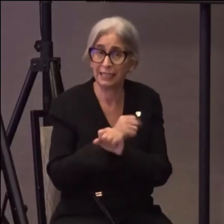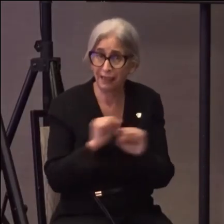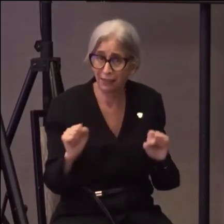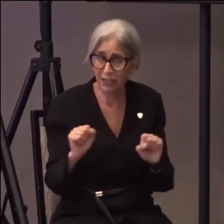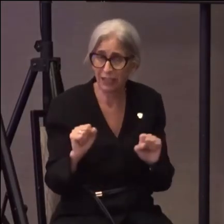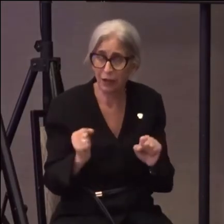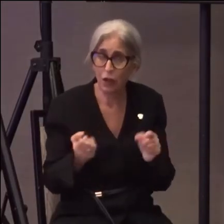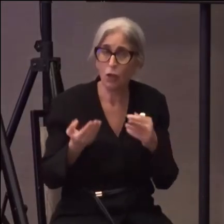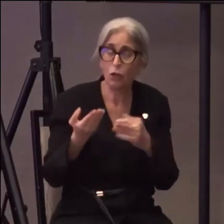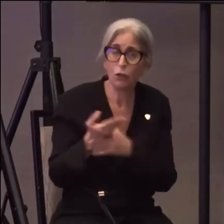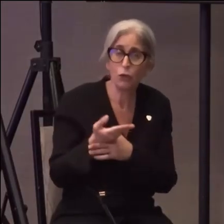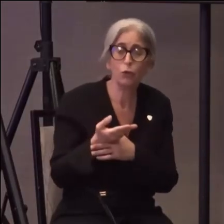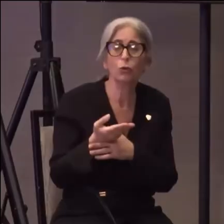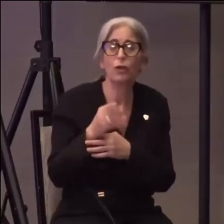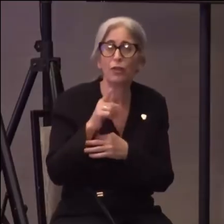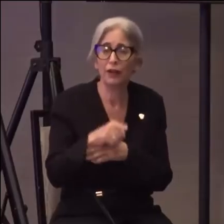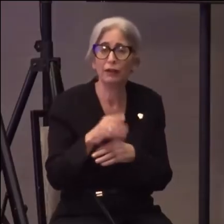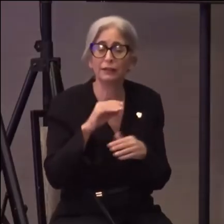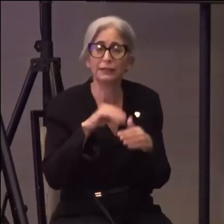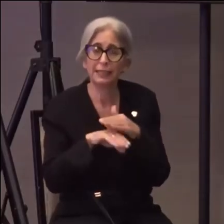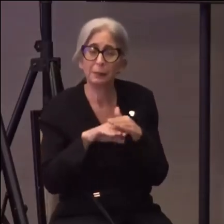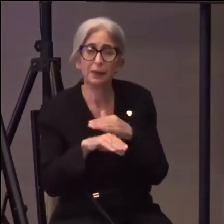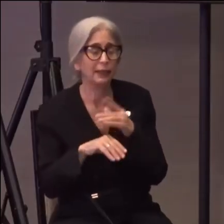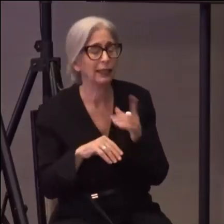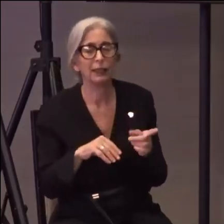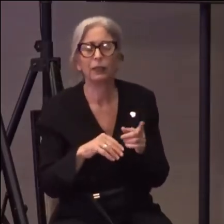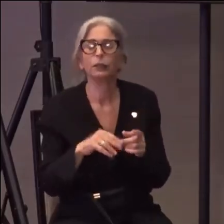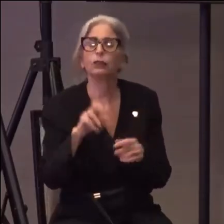the availability of these data, we make